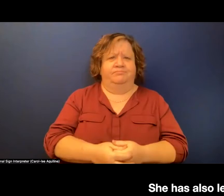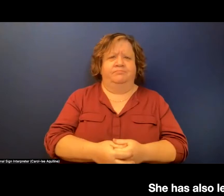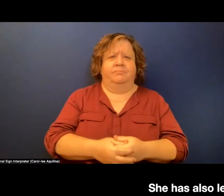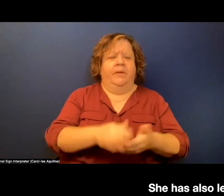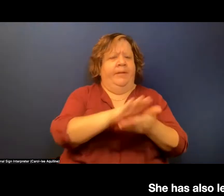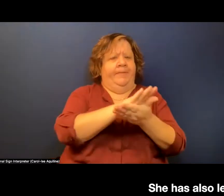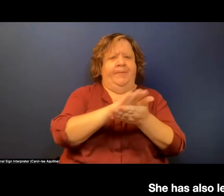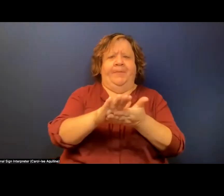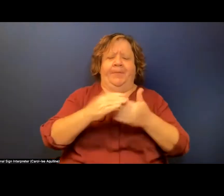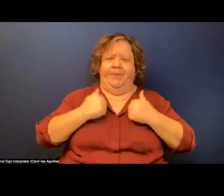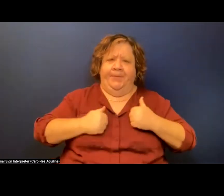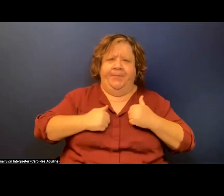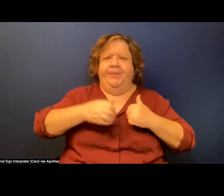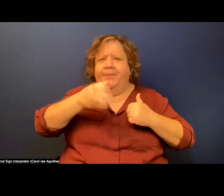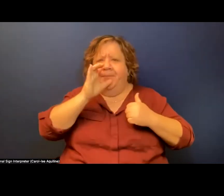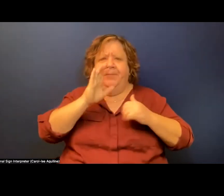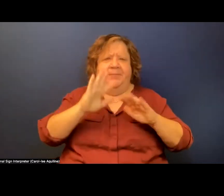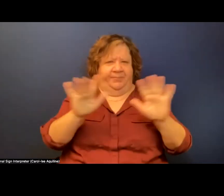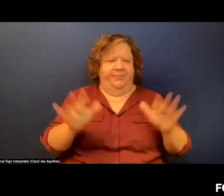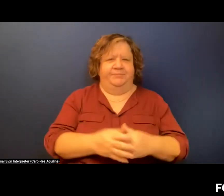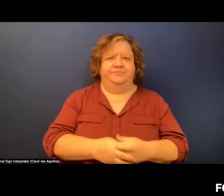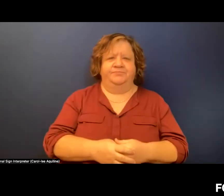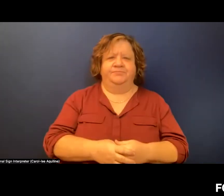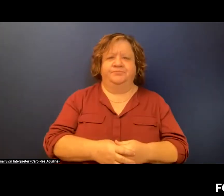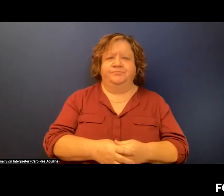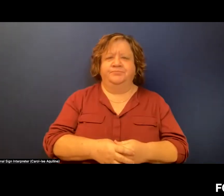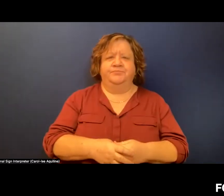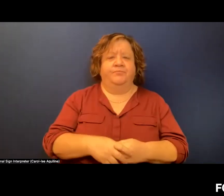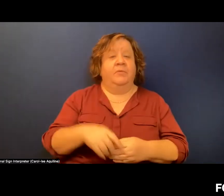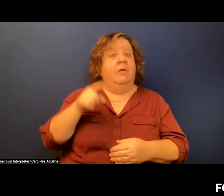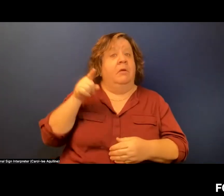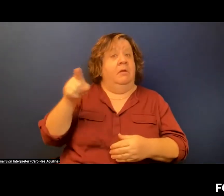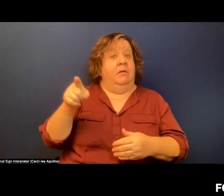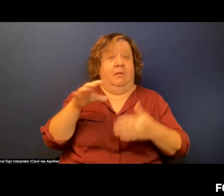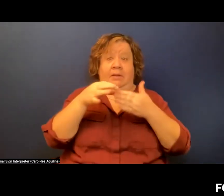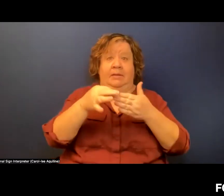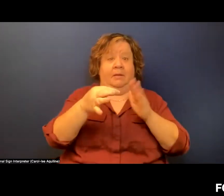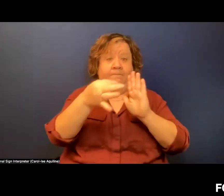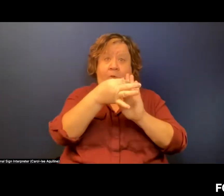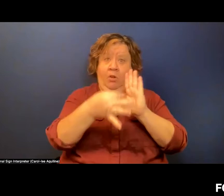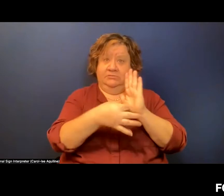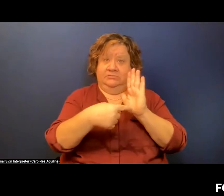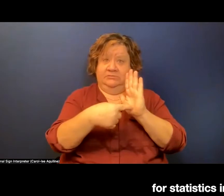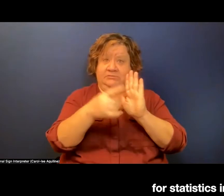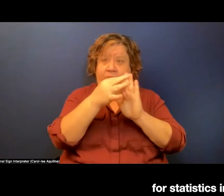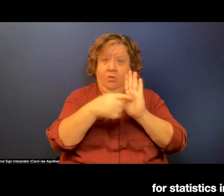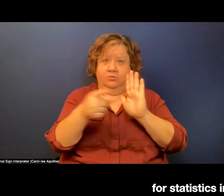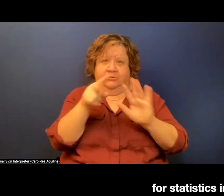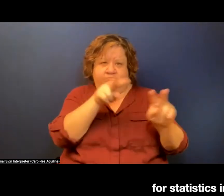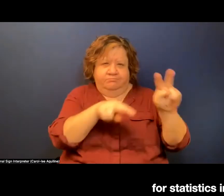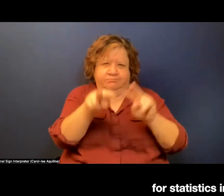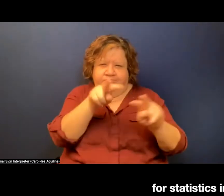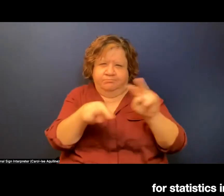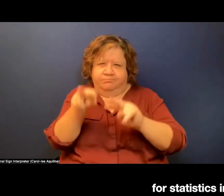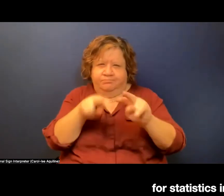multilateral effectiveness policy and results monitoring. Before joining FCDO, she was head of the profession